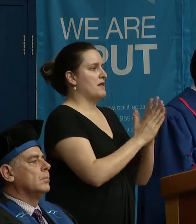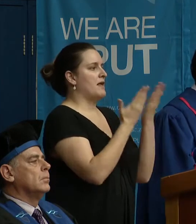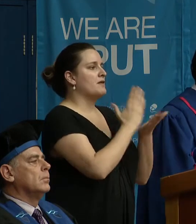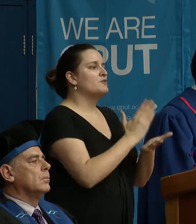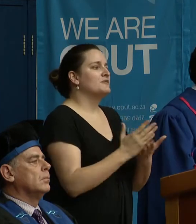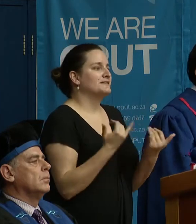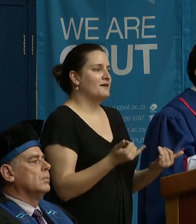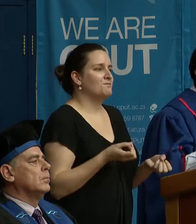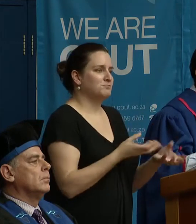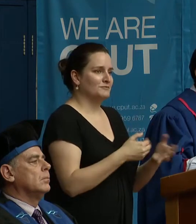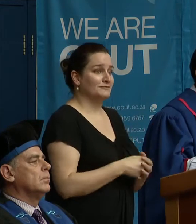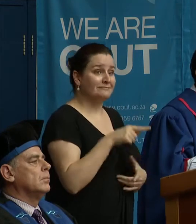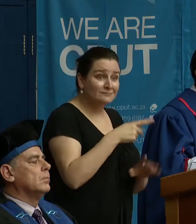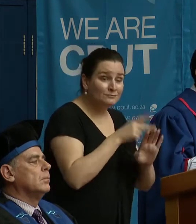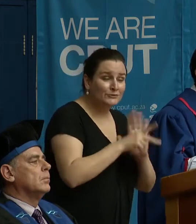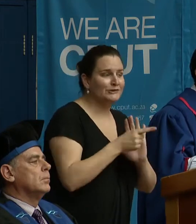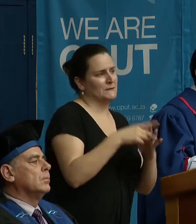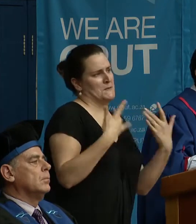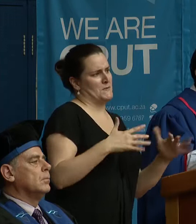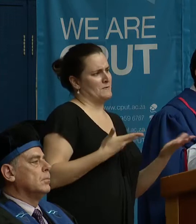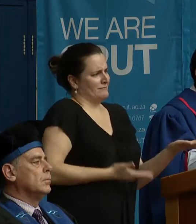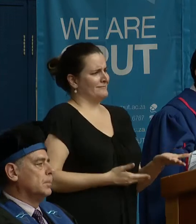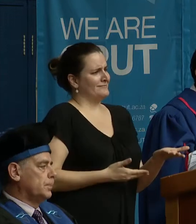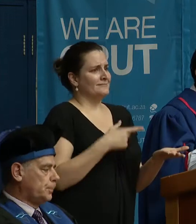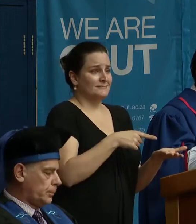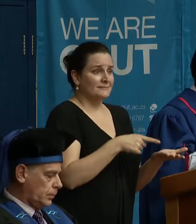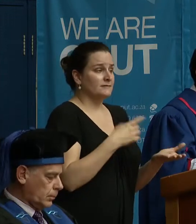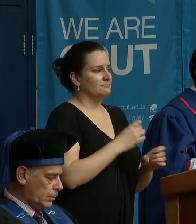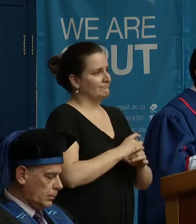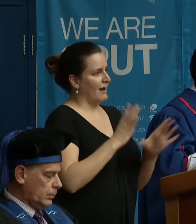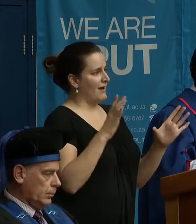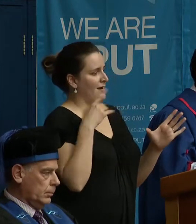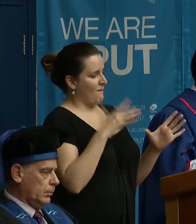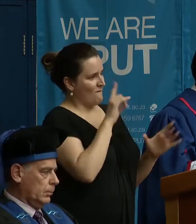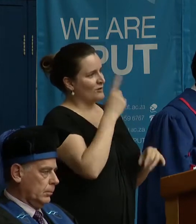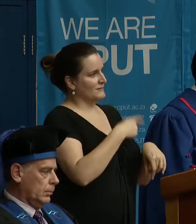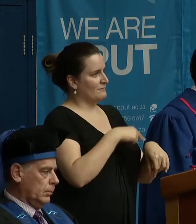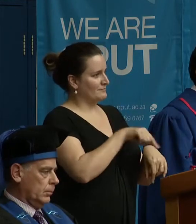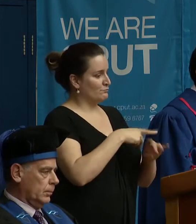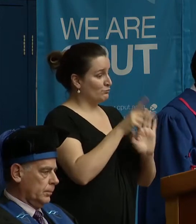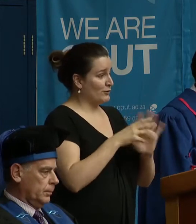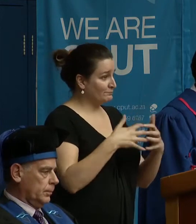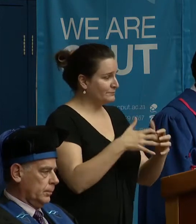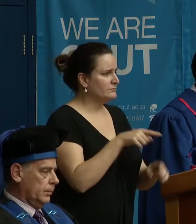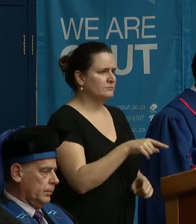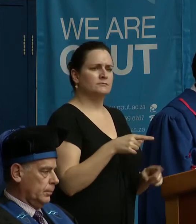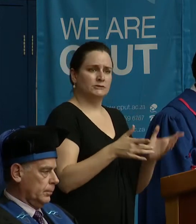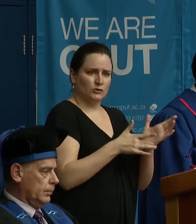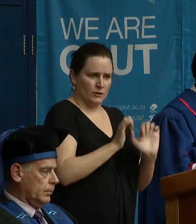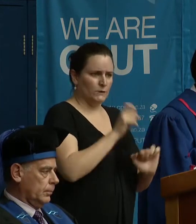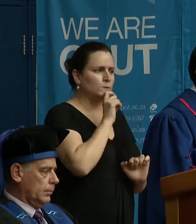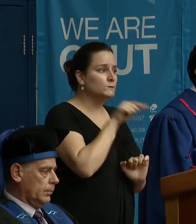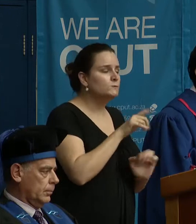These projects are the drop that I spoke about. They were the start of a process that recognized that technology could be used as a key